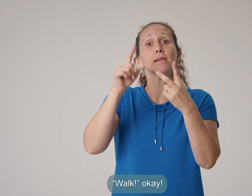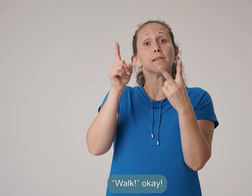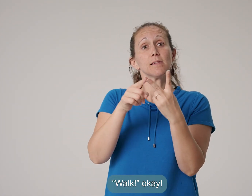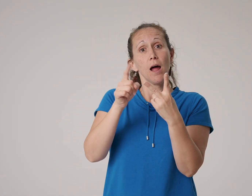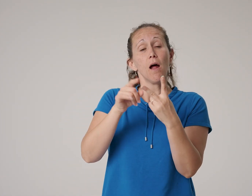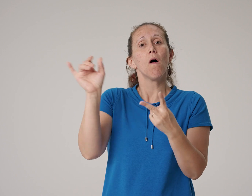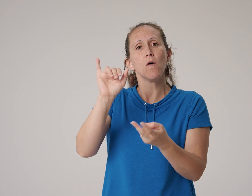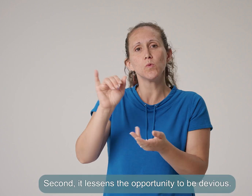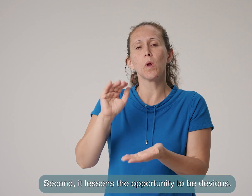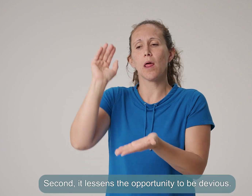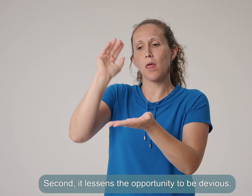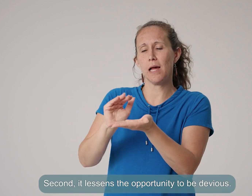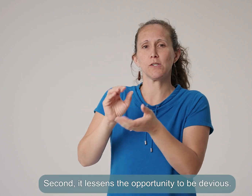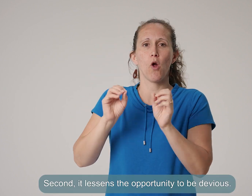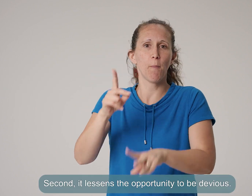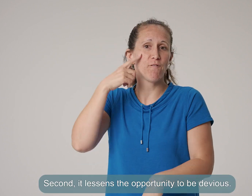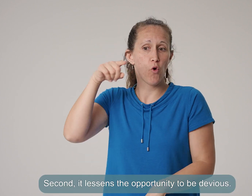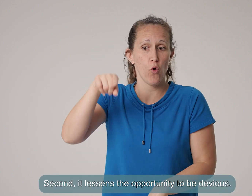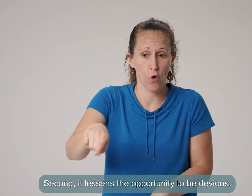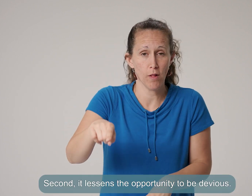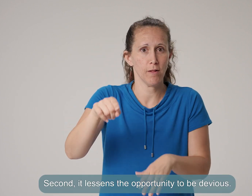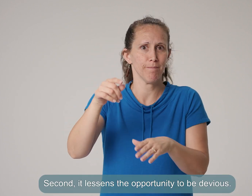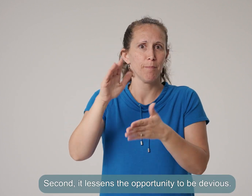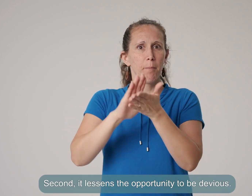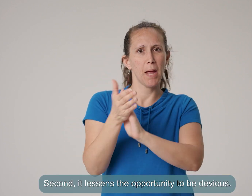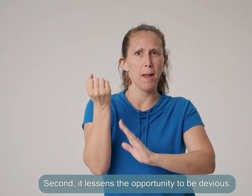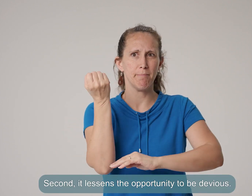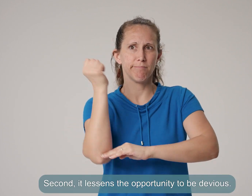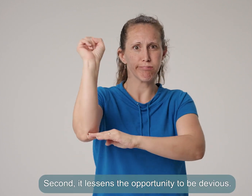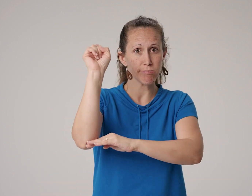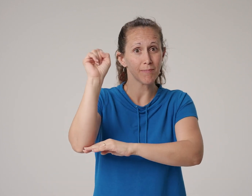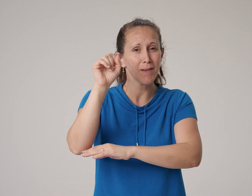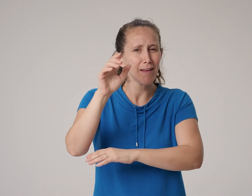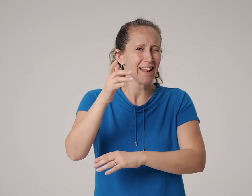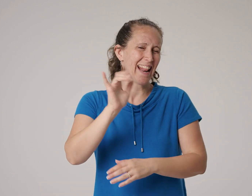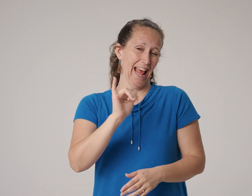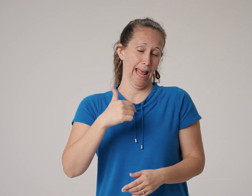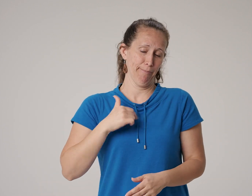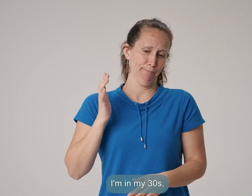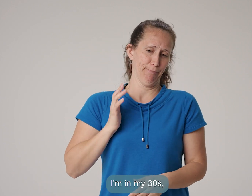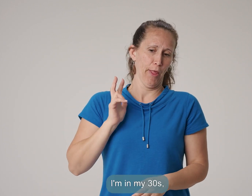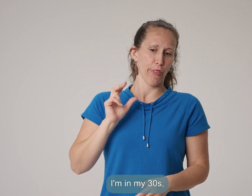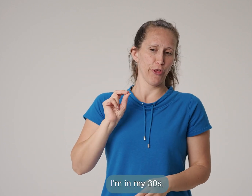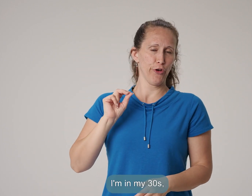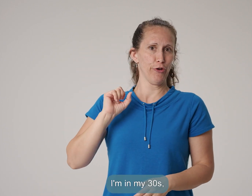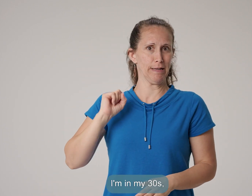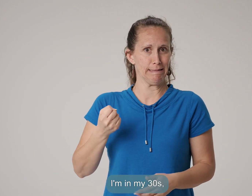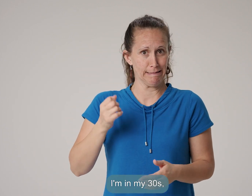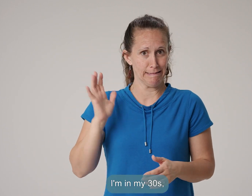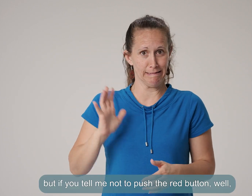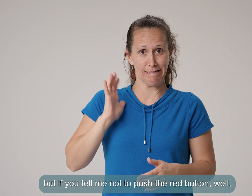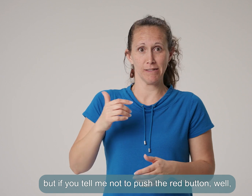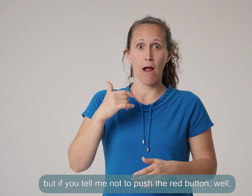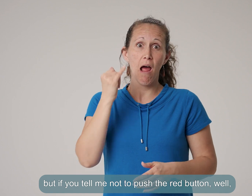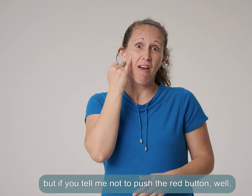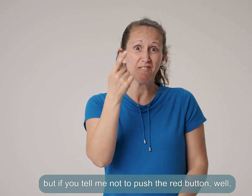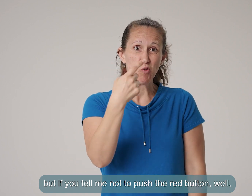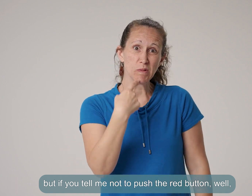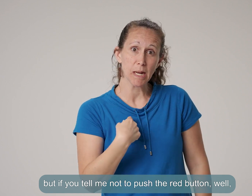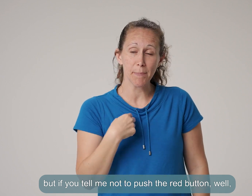okay? Second, it lessens the opportunity to be devious. I'm in my 30s, but if you tell me not to push the